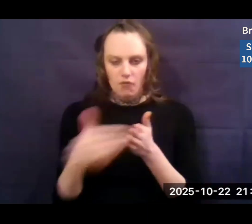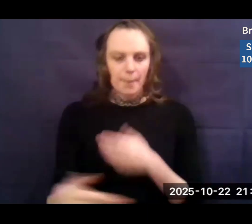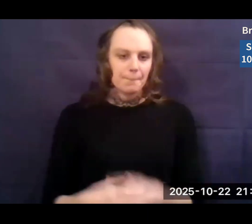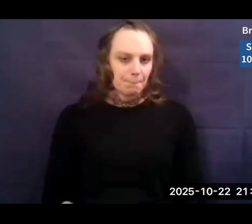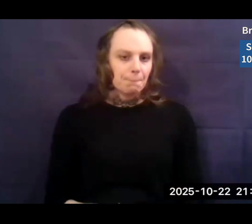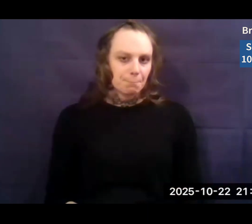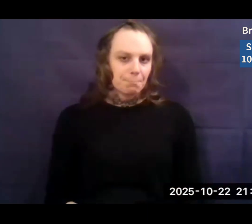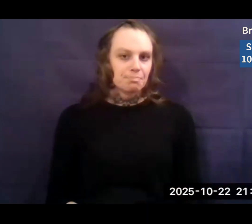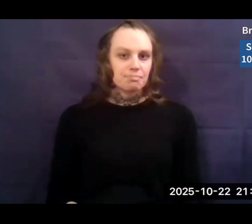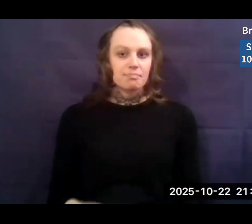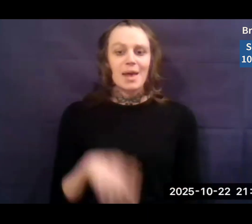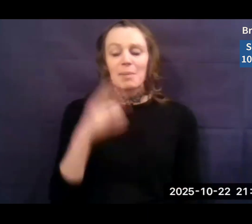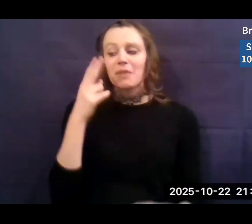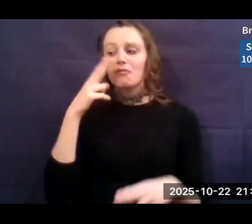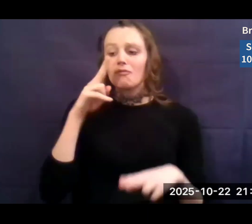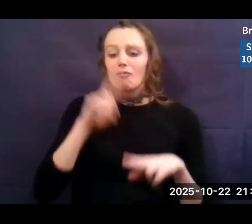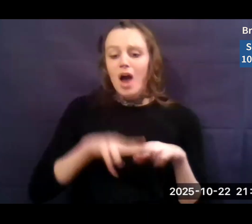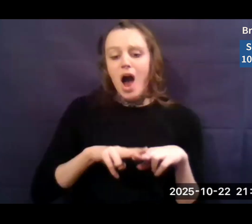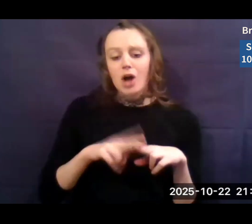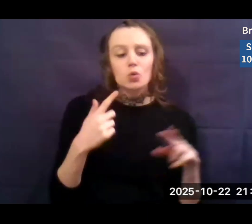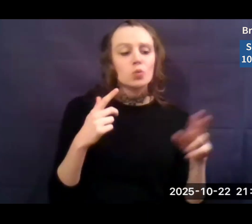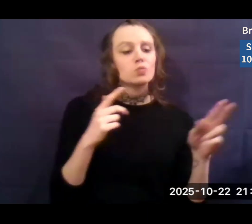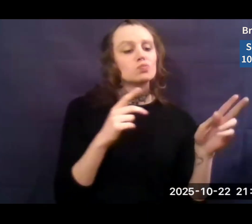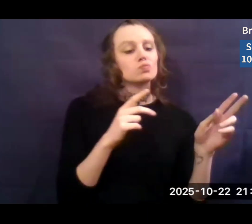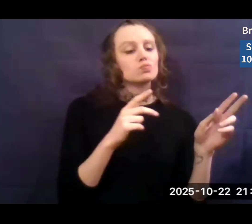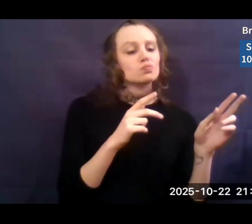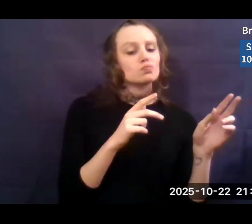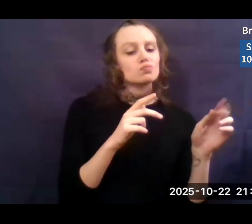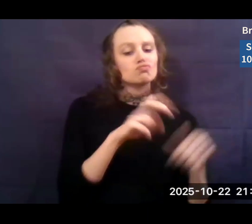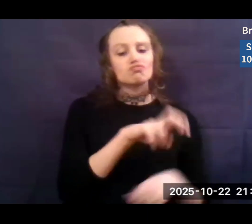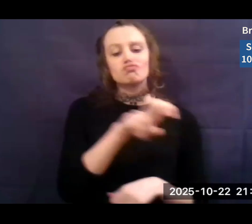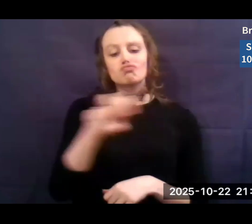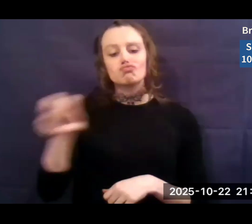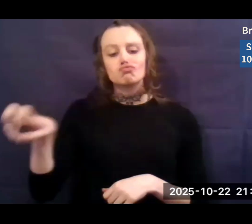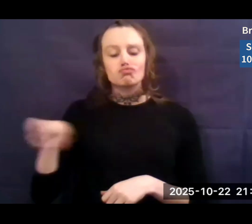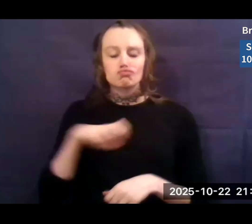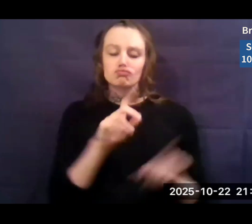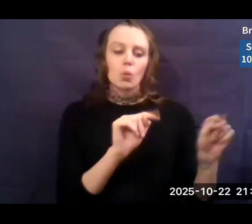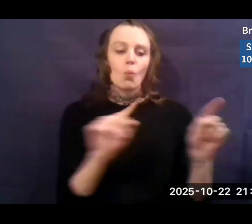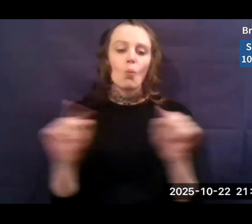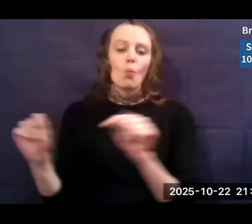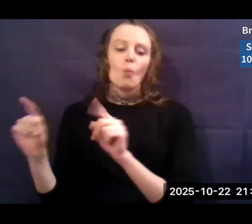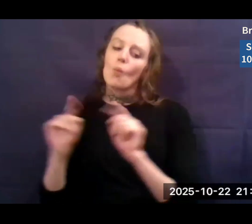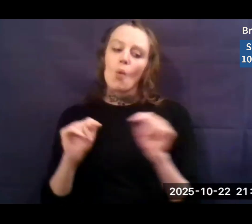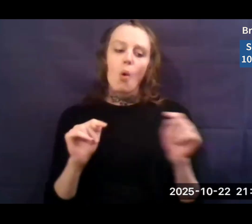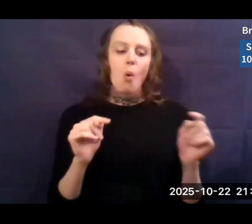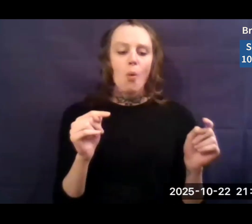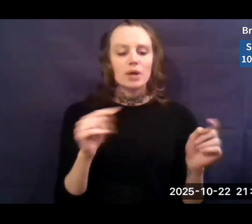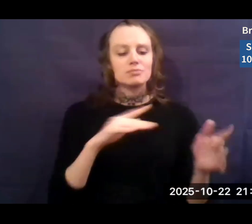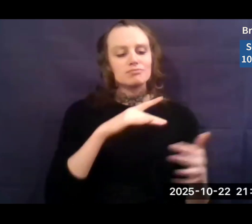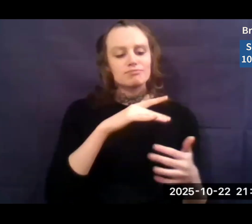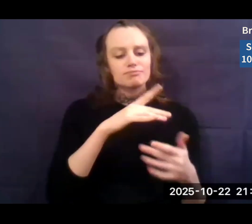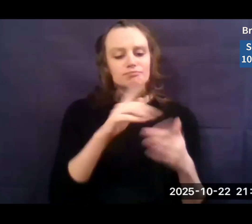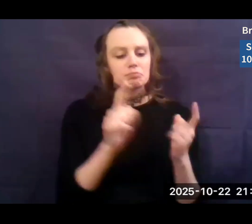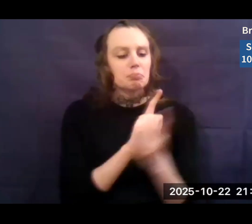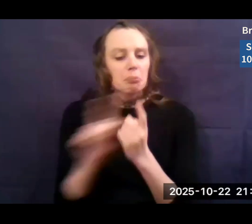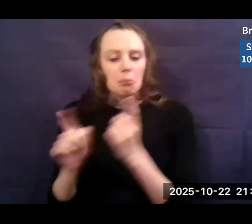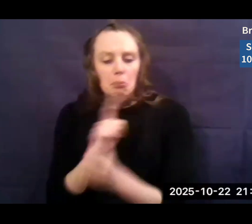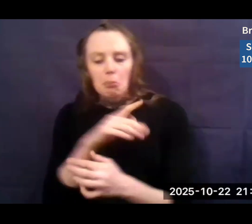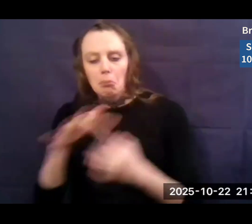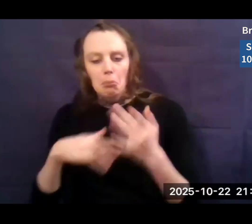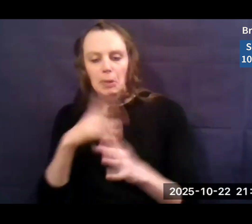fun to go around and get to know people. um I had a